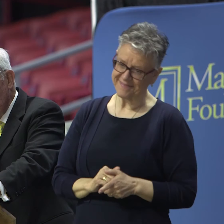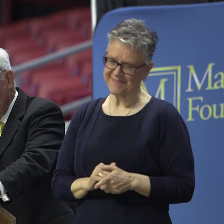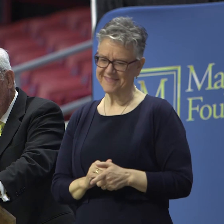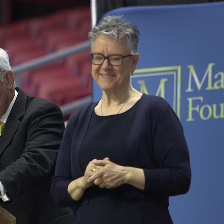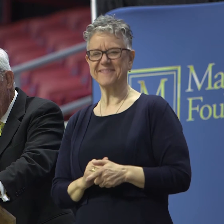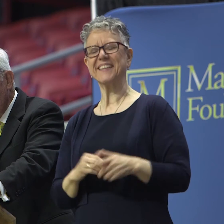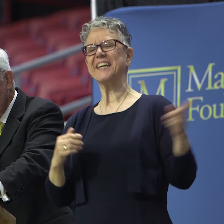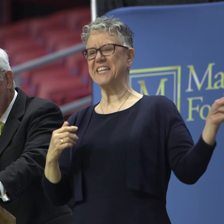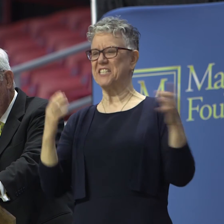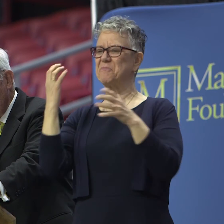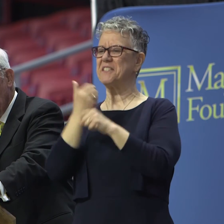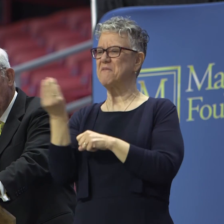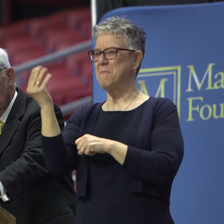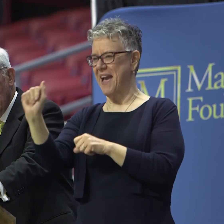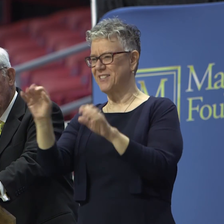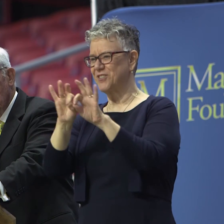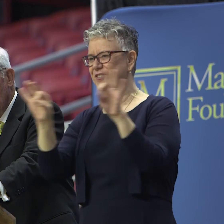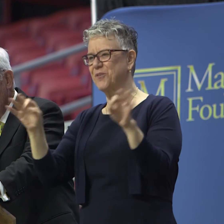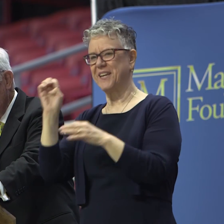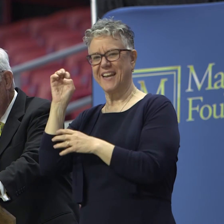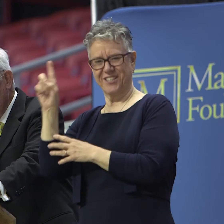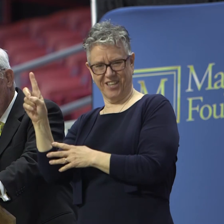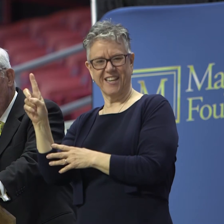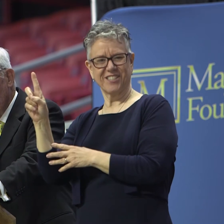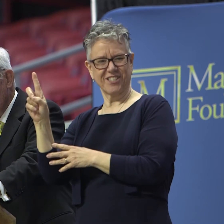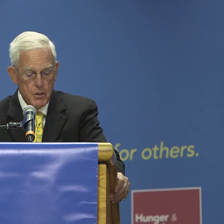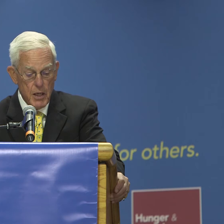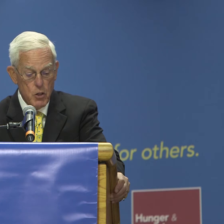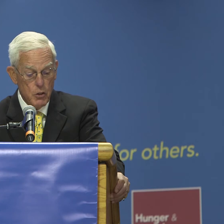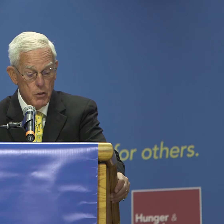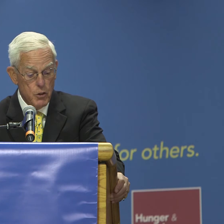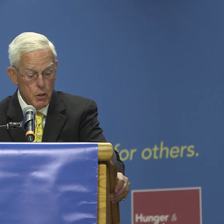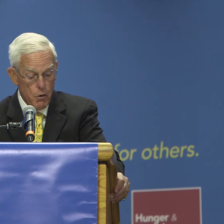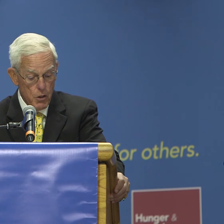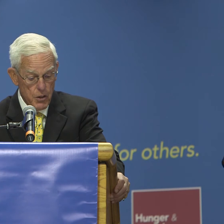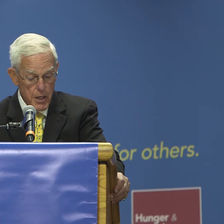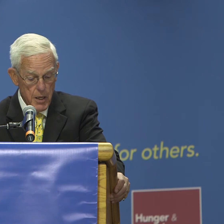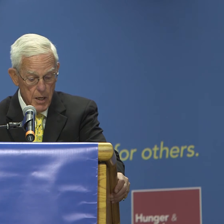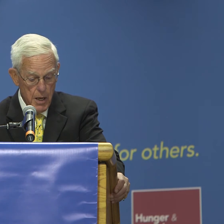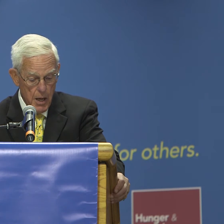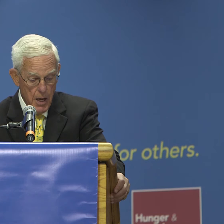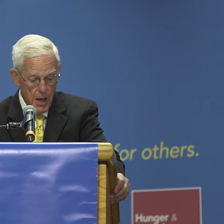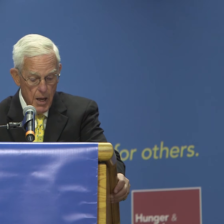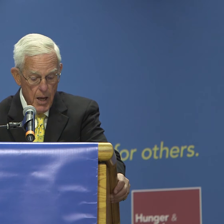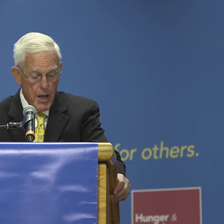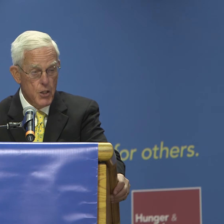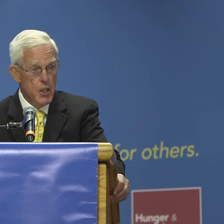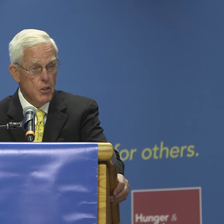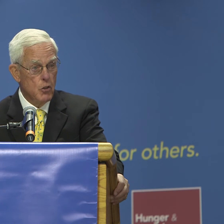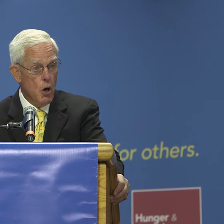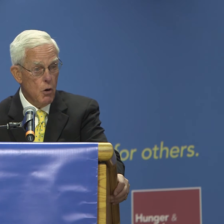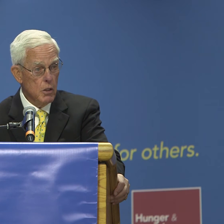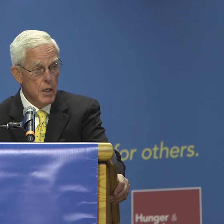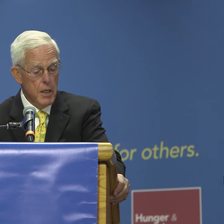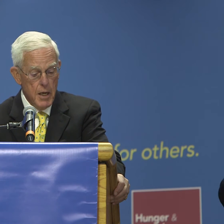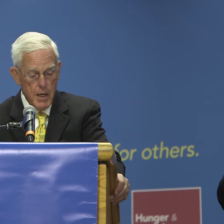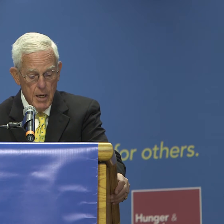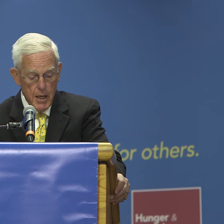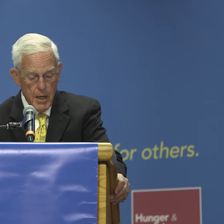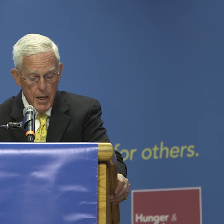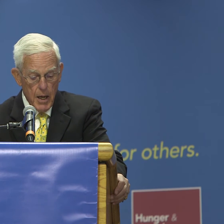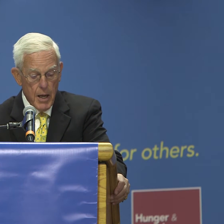She received a master's degree in education from St. Joseph's University, and she is